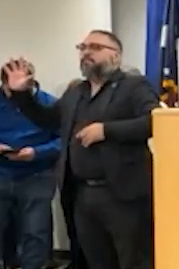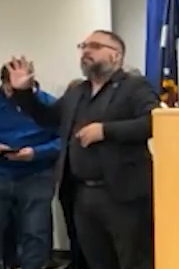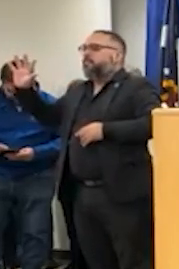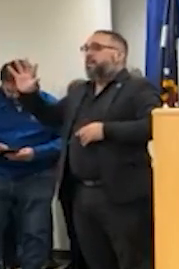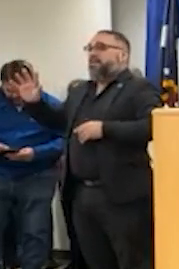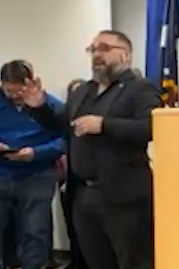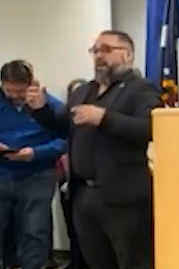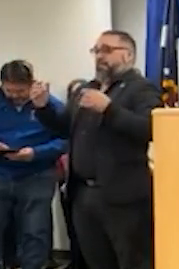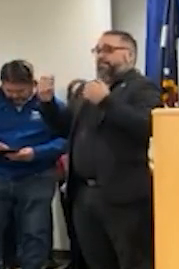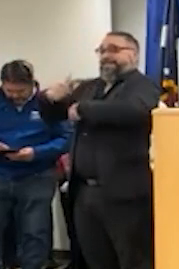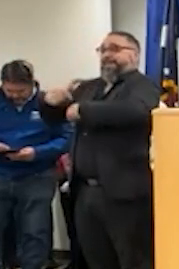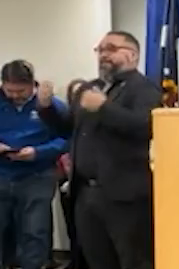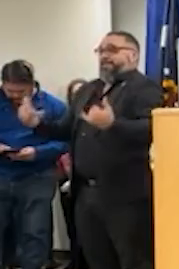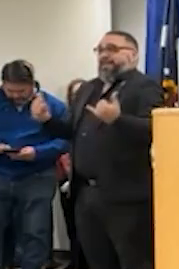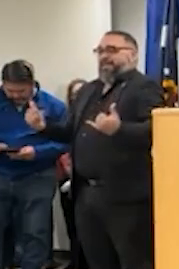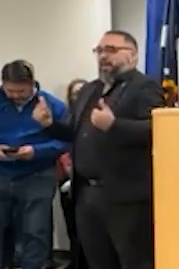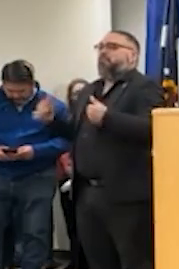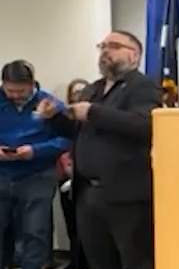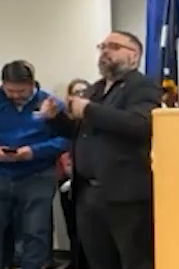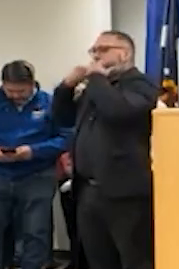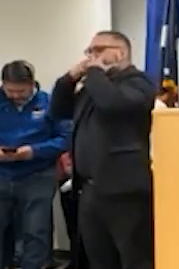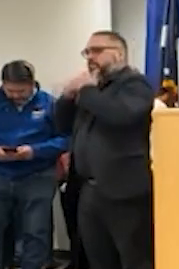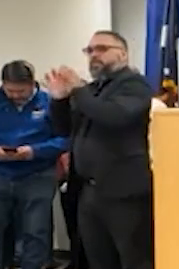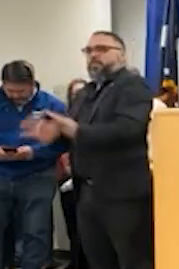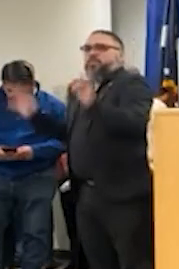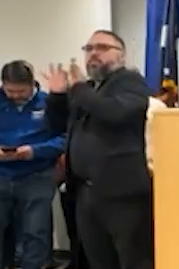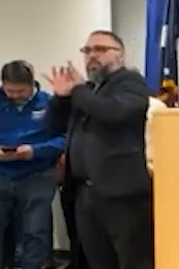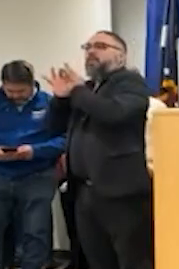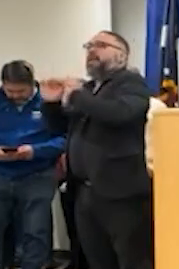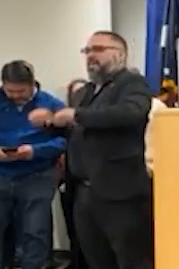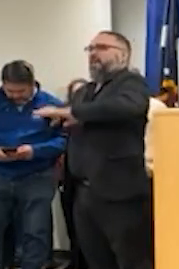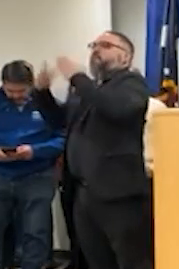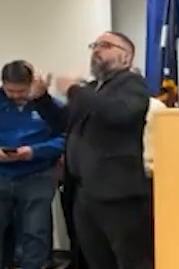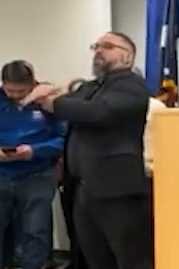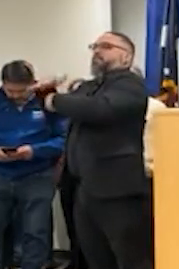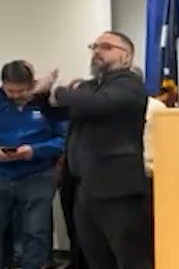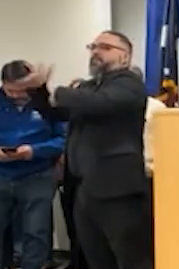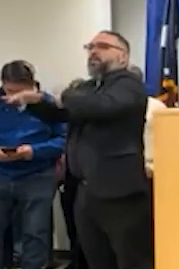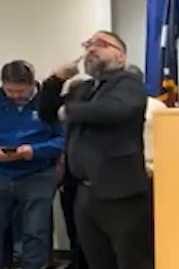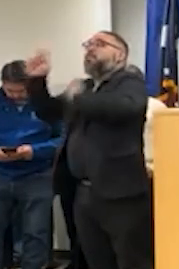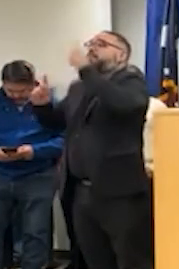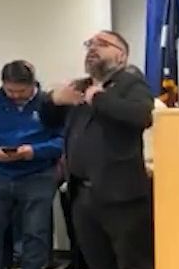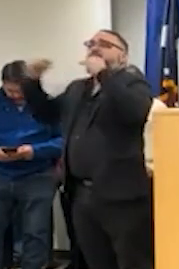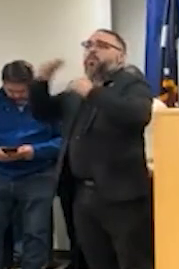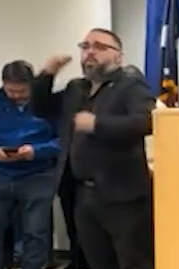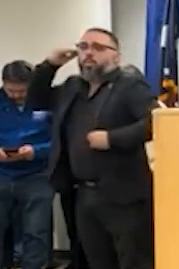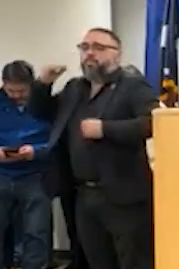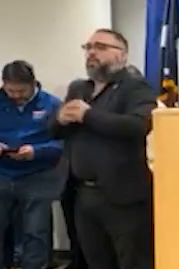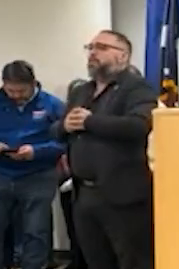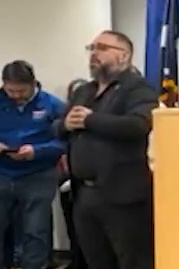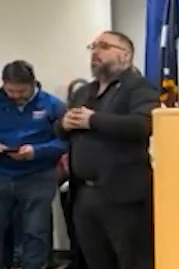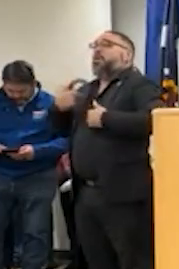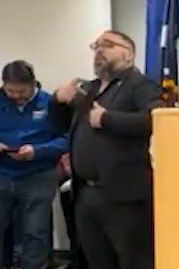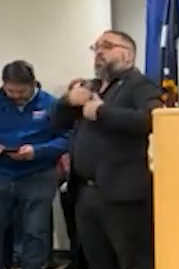now, they're critical, and they additionally have opened up space for the unhoused. We have a capacity for just